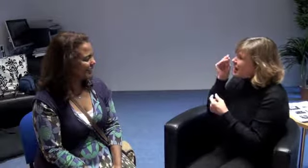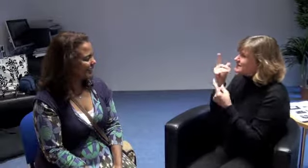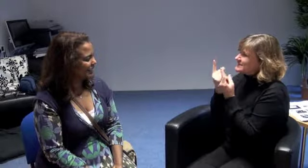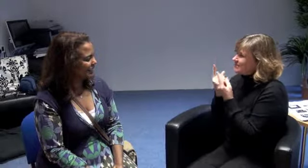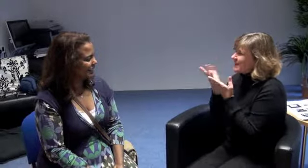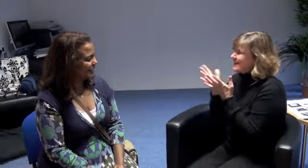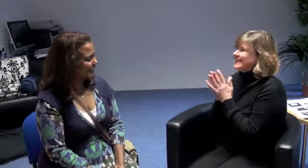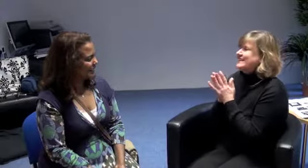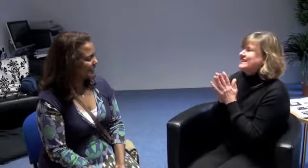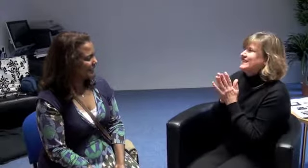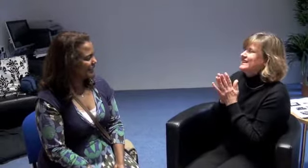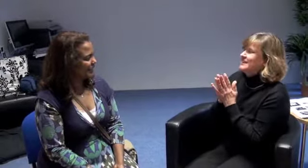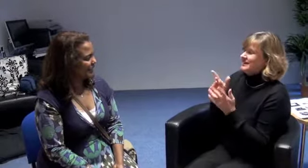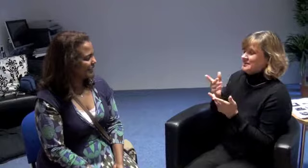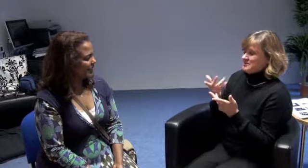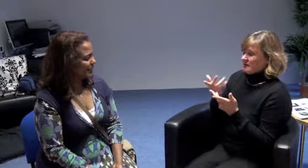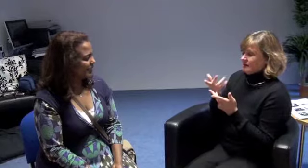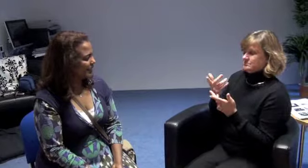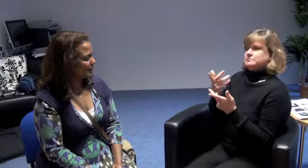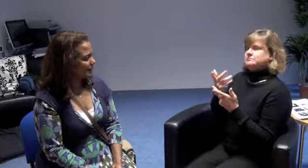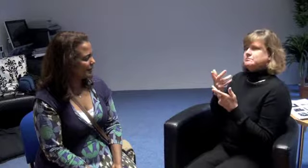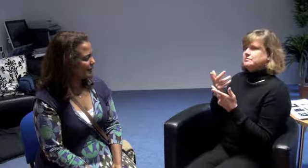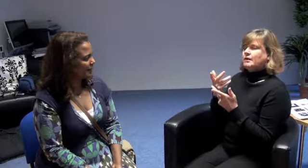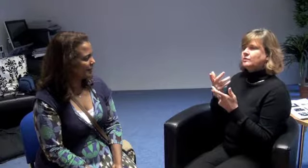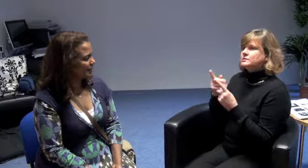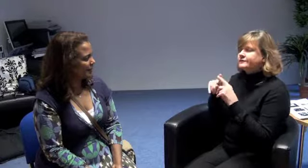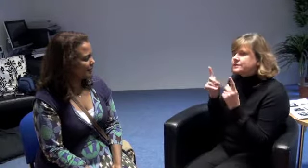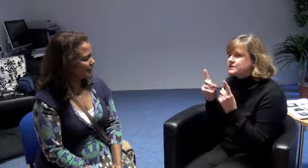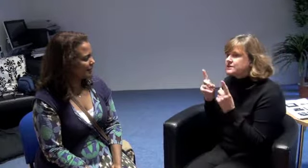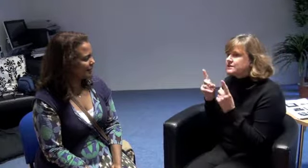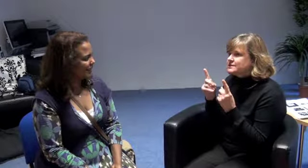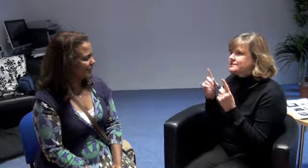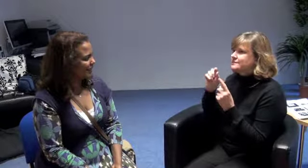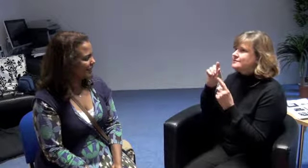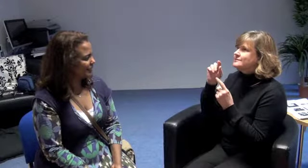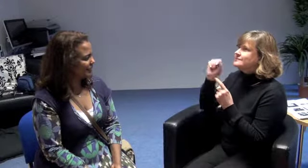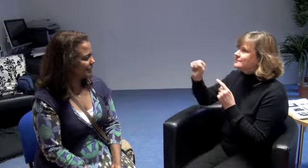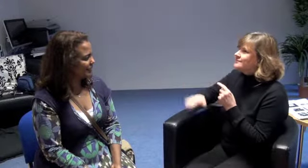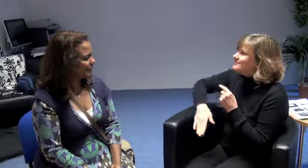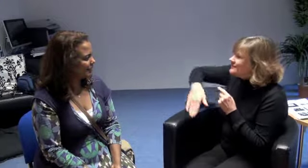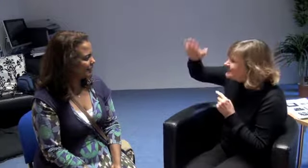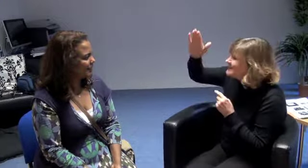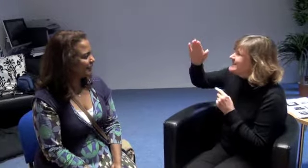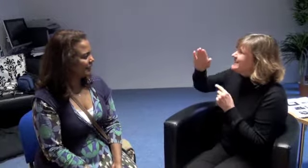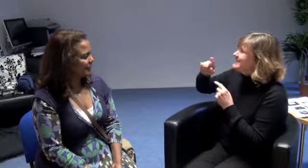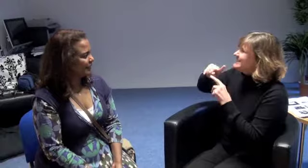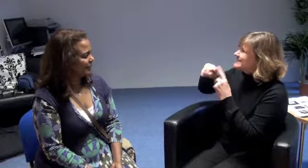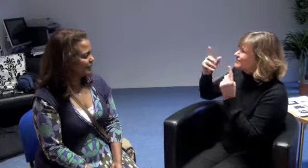sign language. However, when I arrived at the event, I realised it was different, and they were actually talking